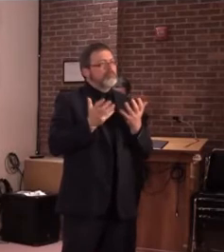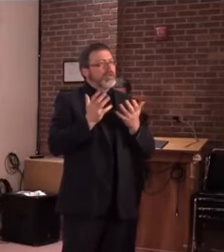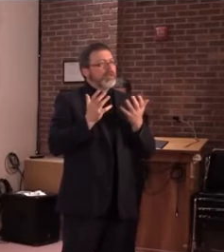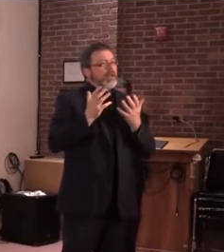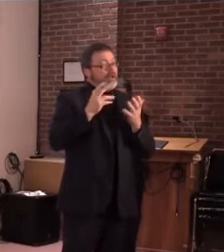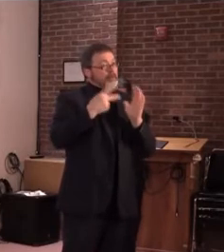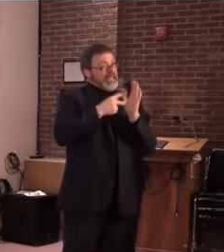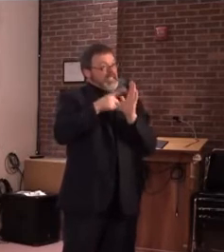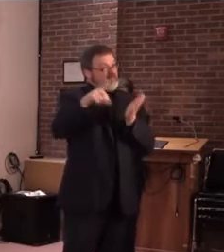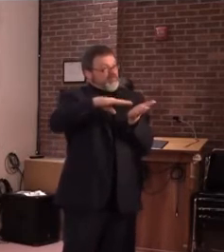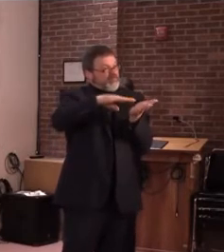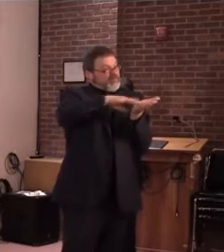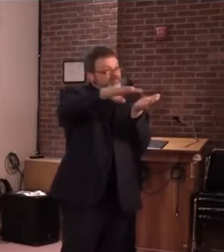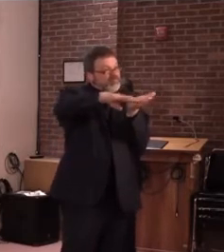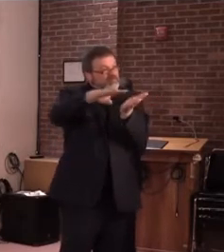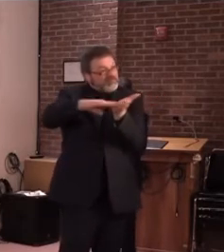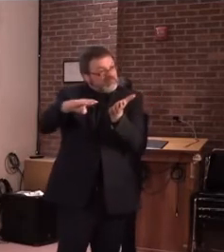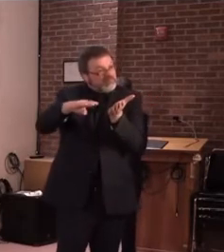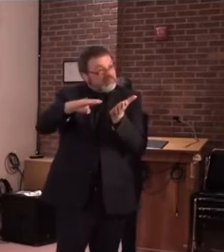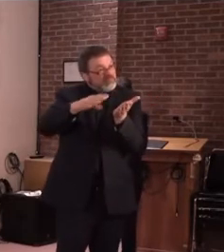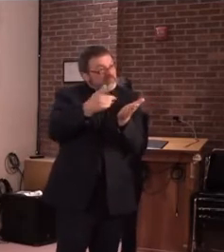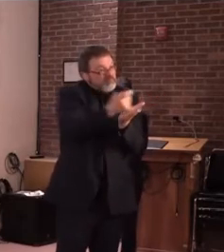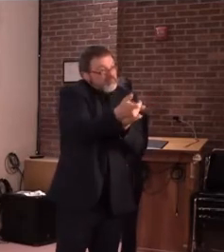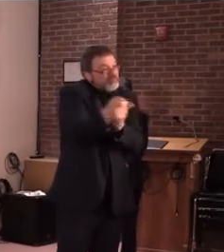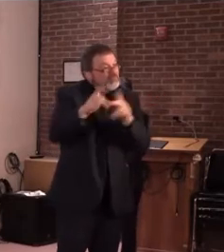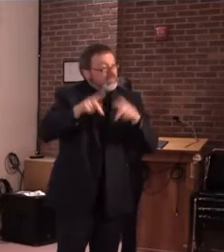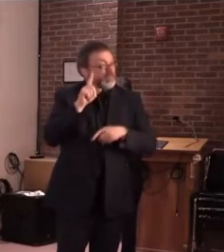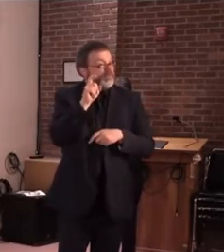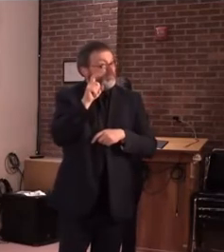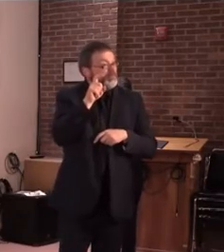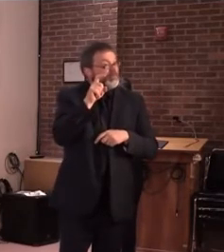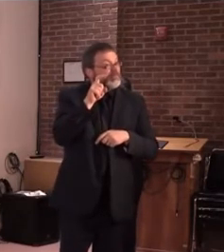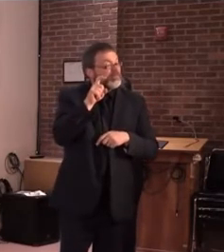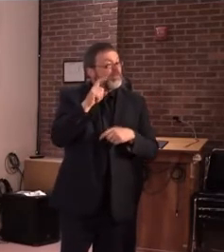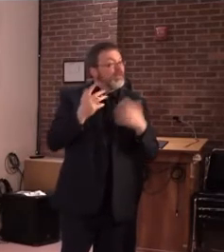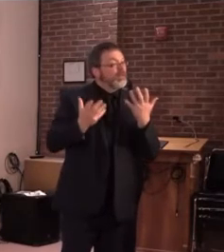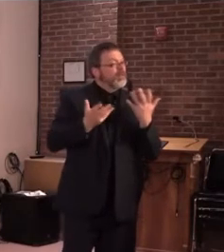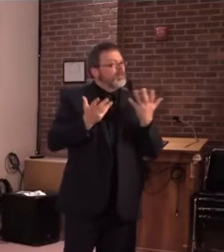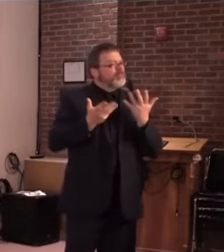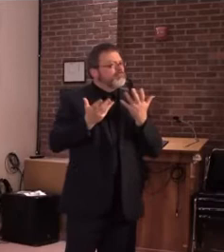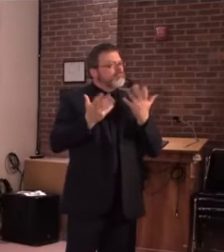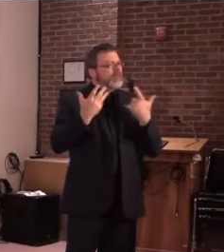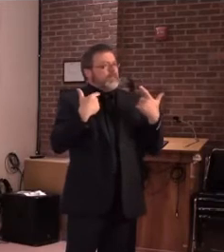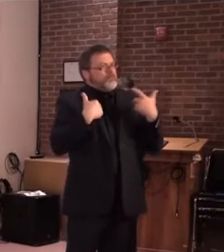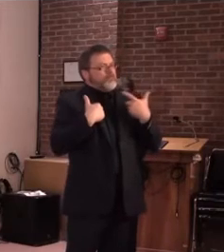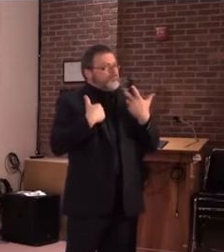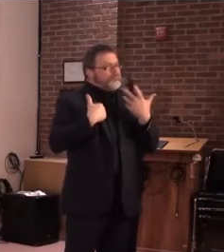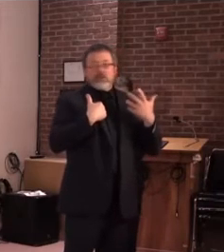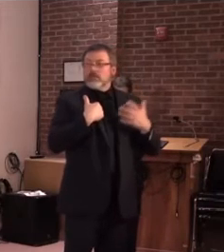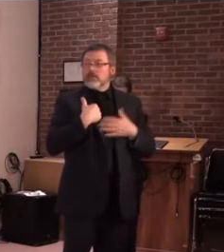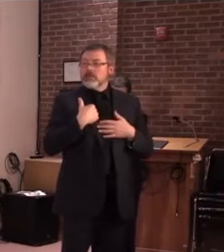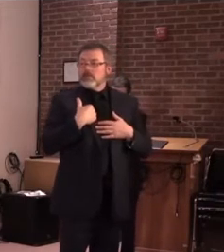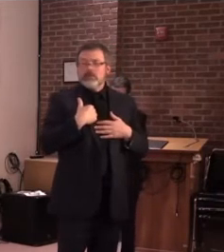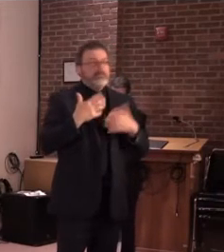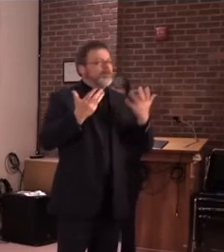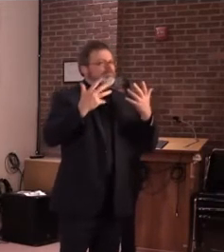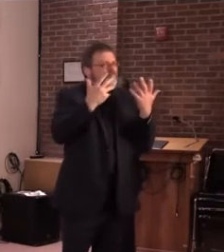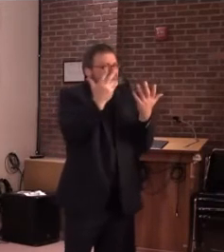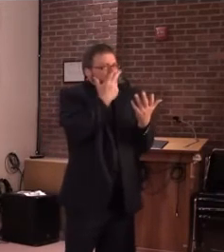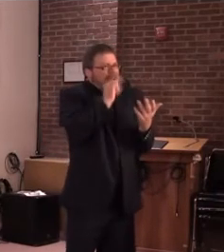of the revenues that we're going to, learn more about